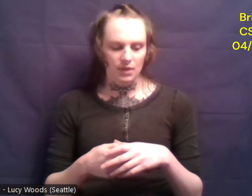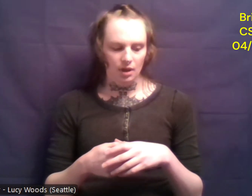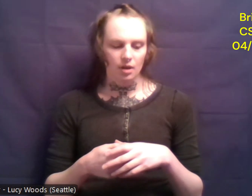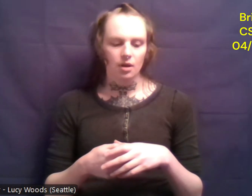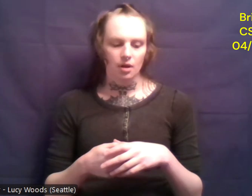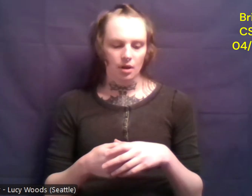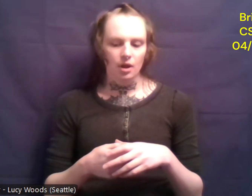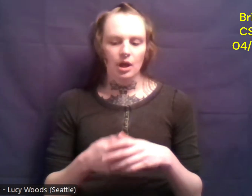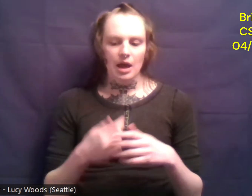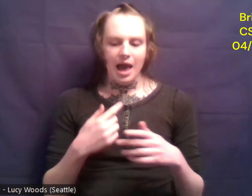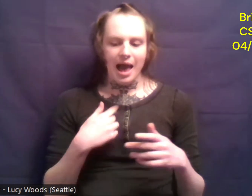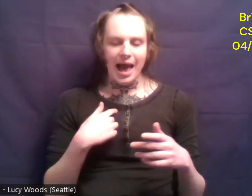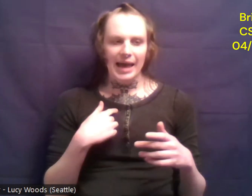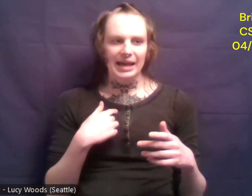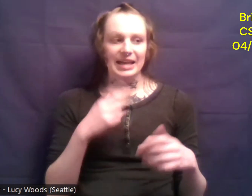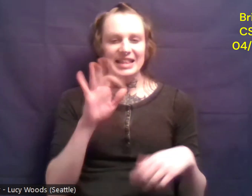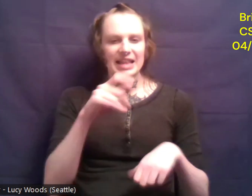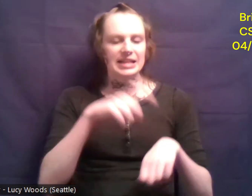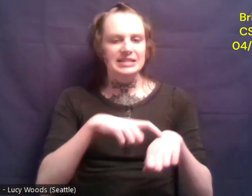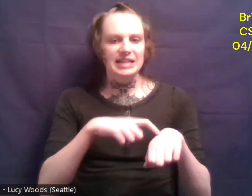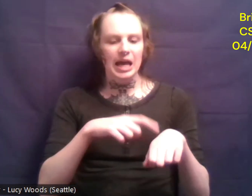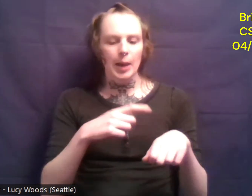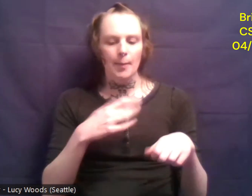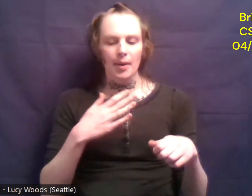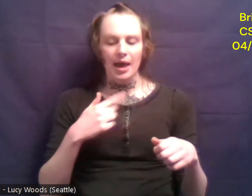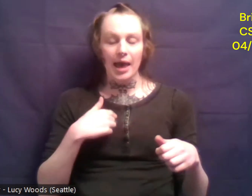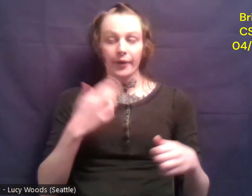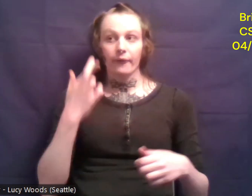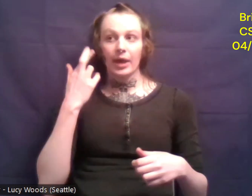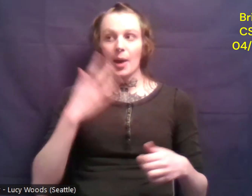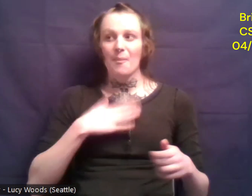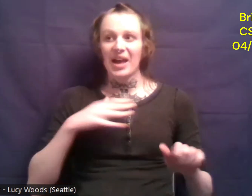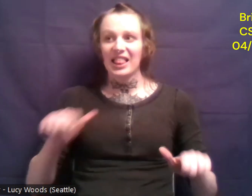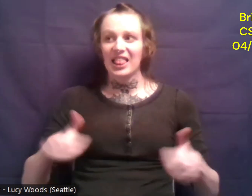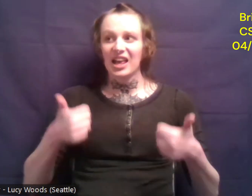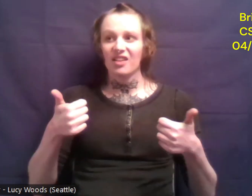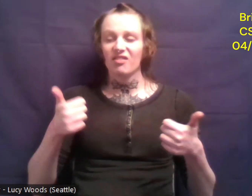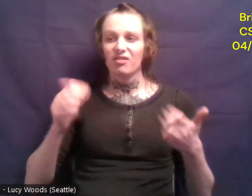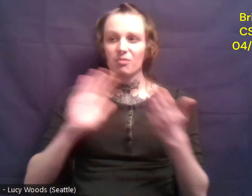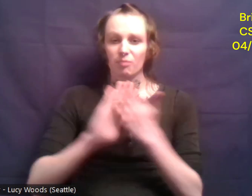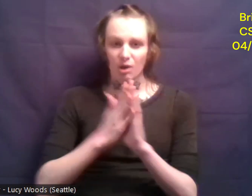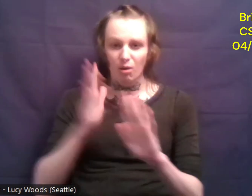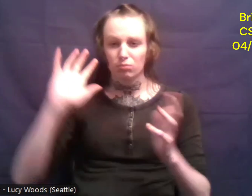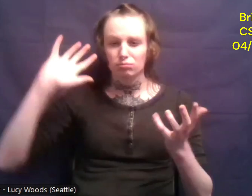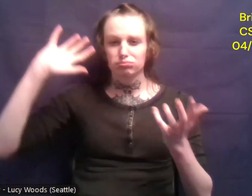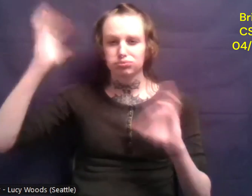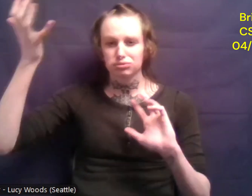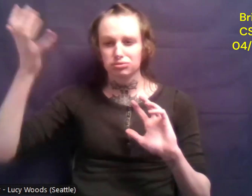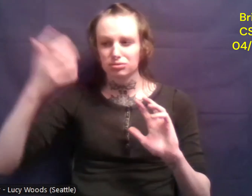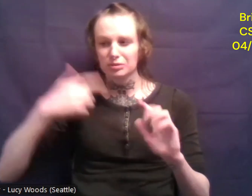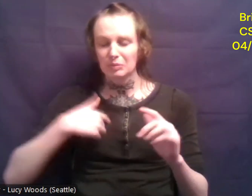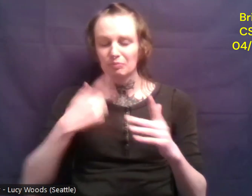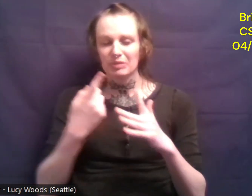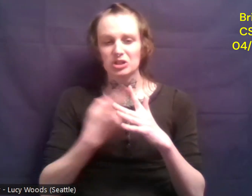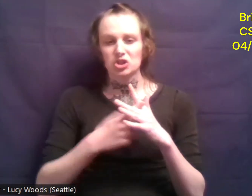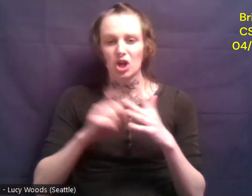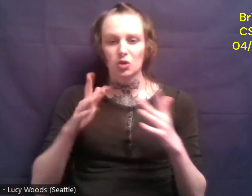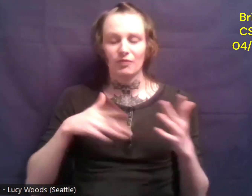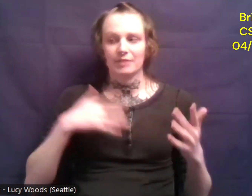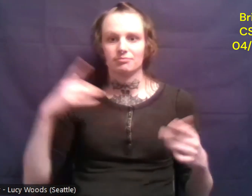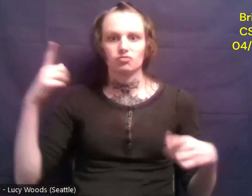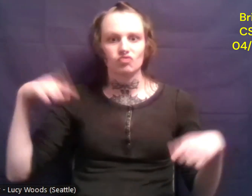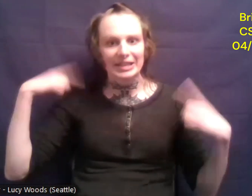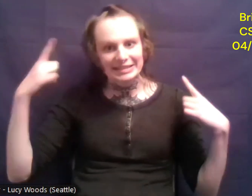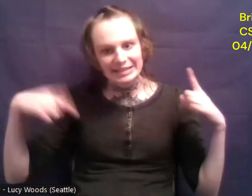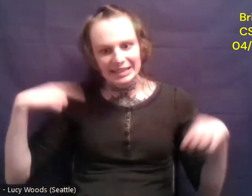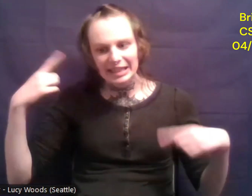life start to fall apart around me because I was also going crazy. Um, so my life brought me to